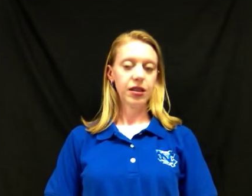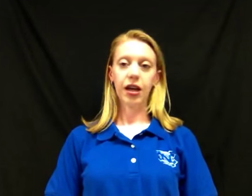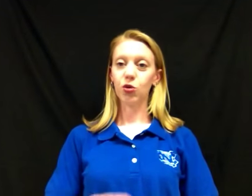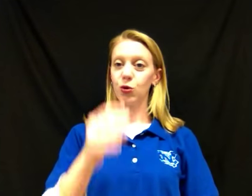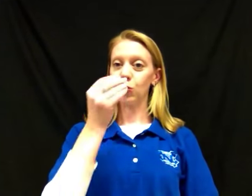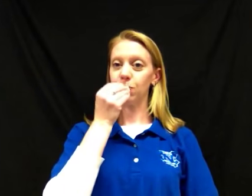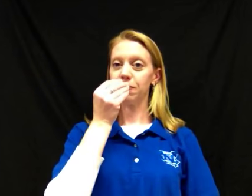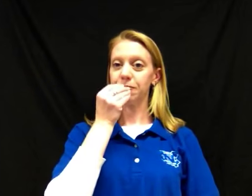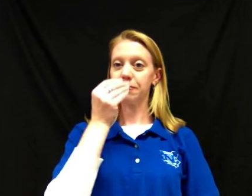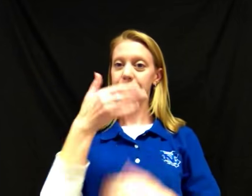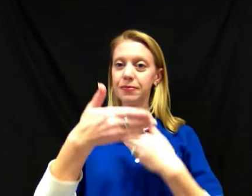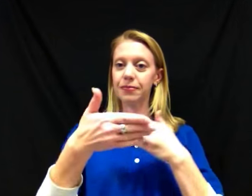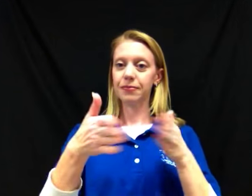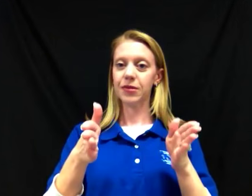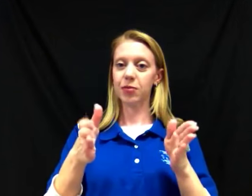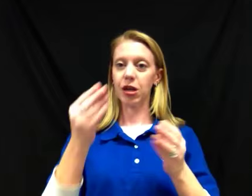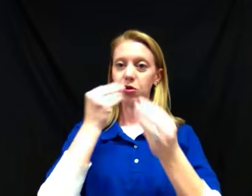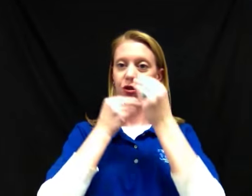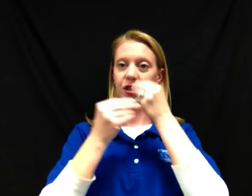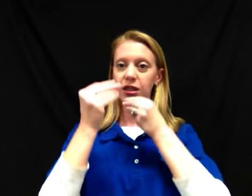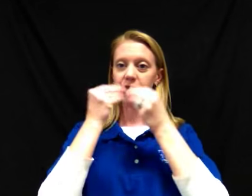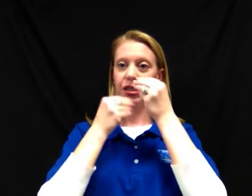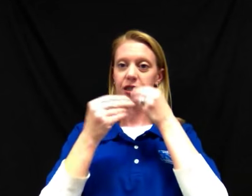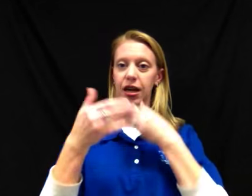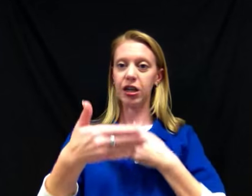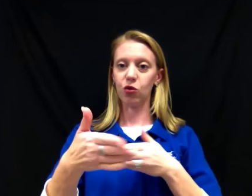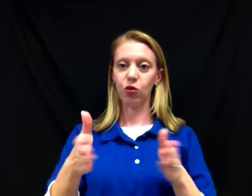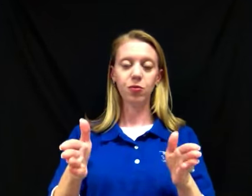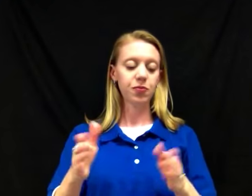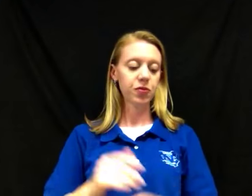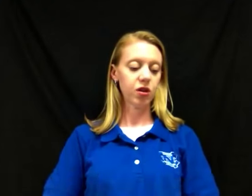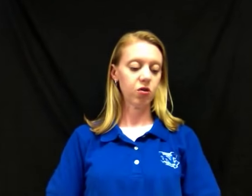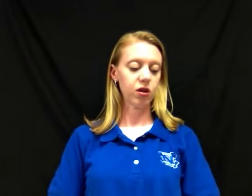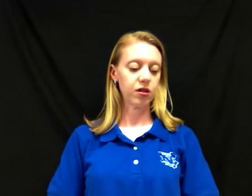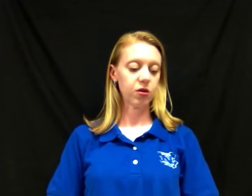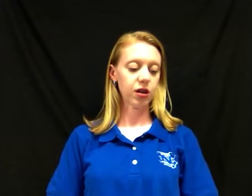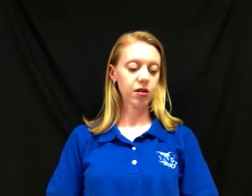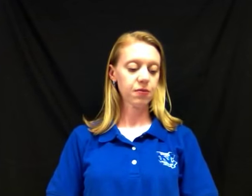Dining room. Sometimes you see it dining room, if the one is okay.